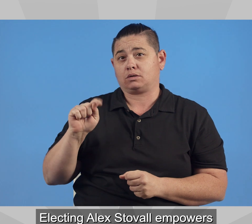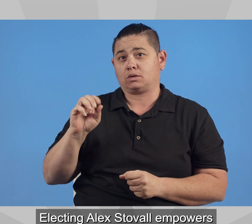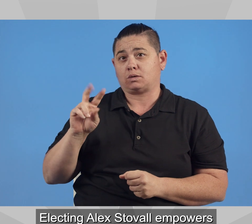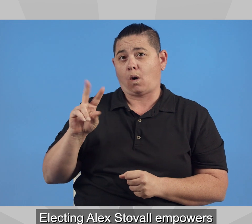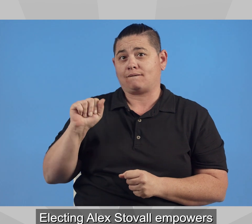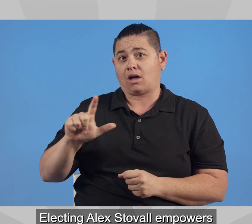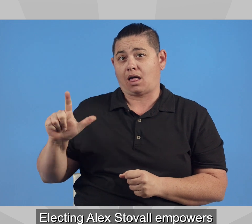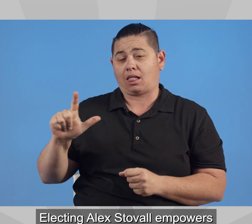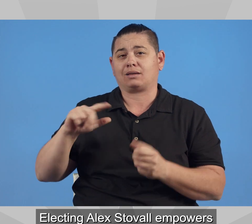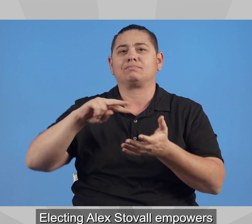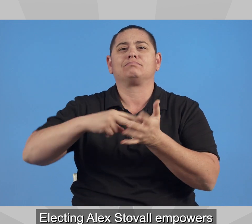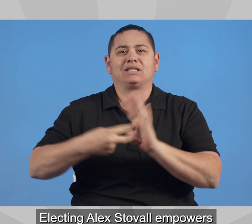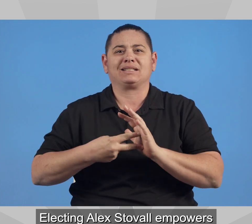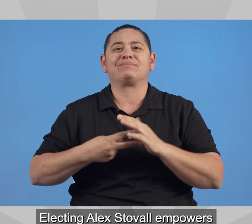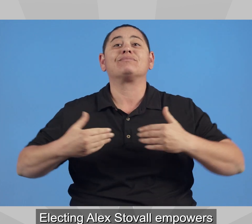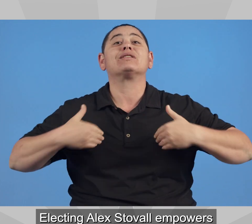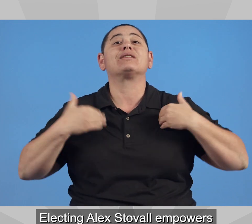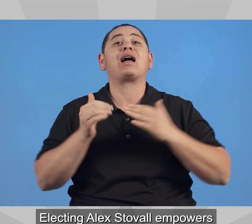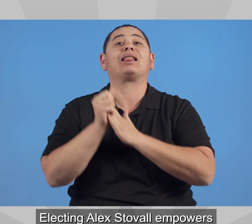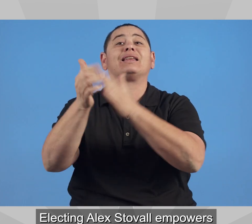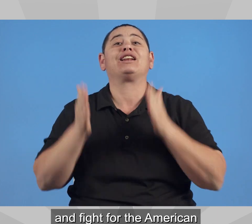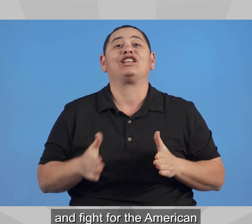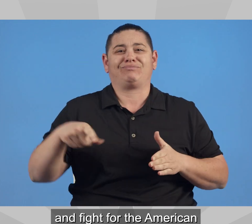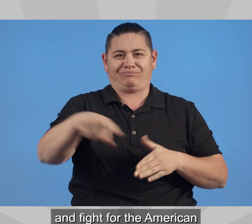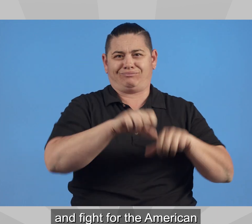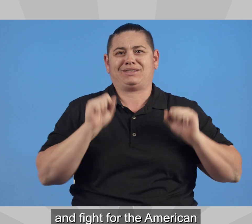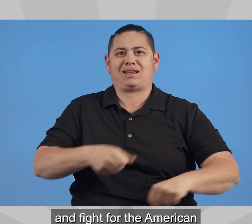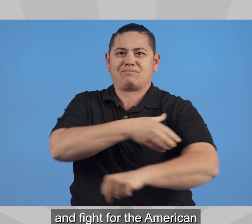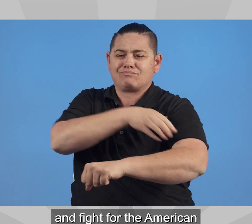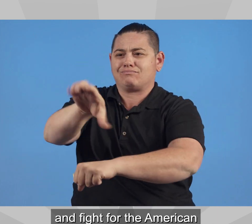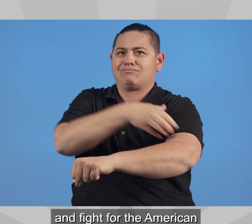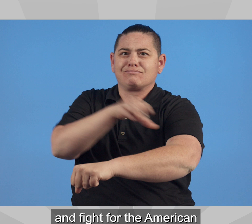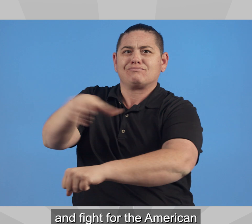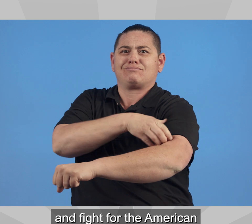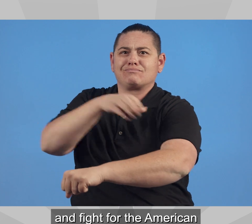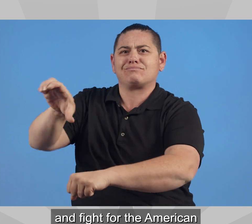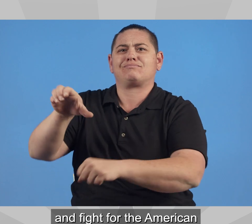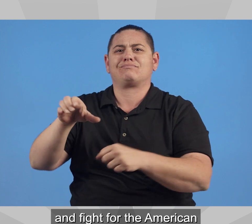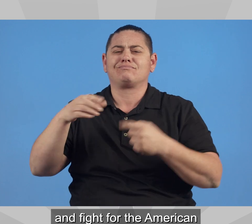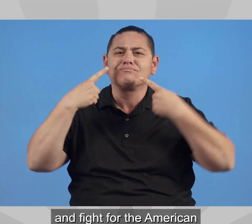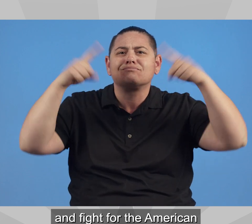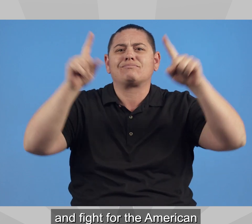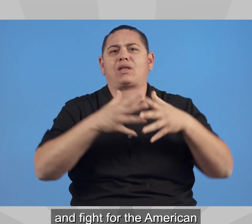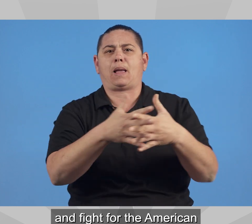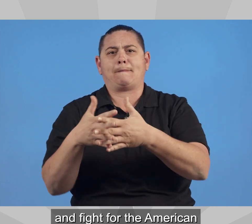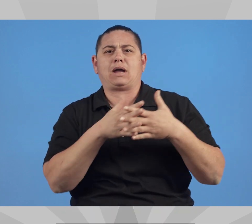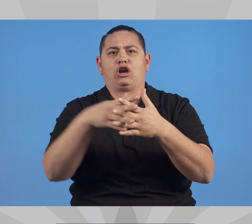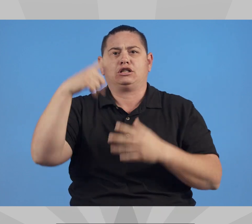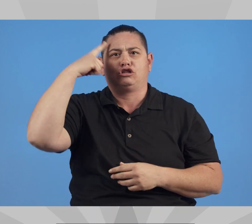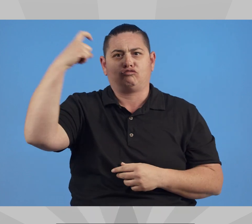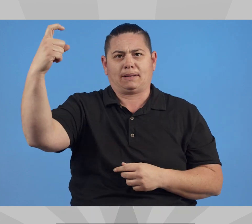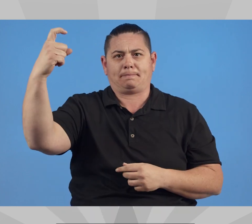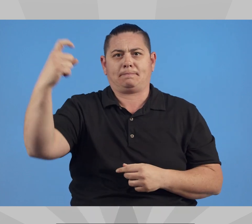Electing Alex Stovall empowers young leaders to step up and fight for the American dream many long for.